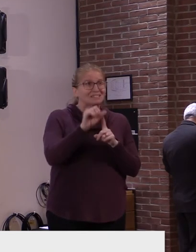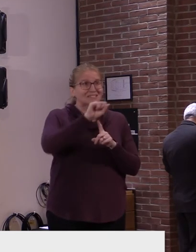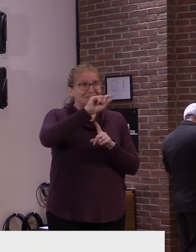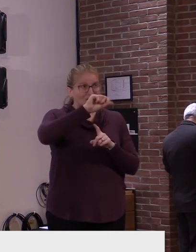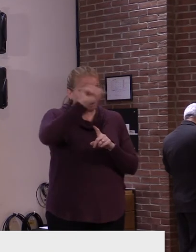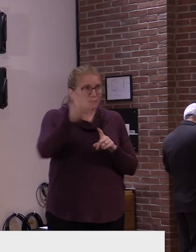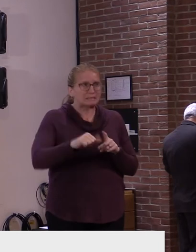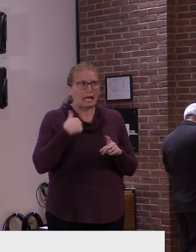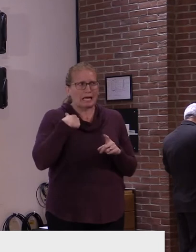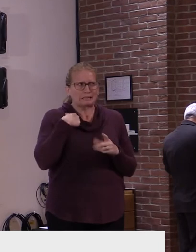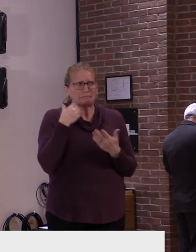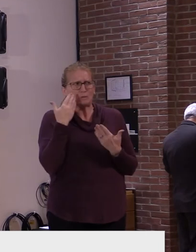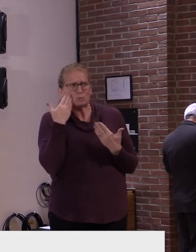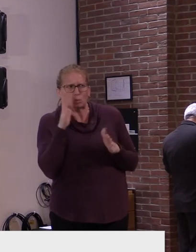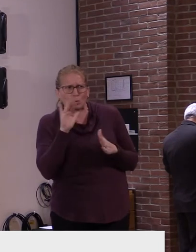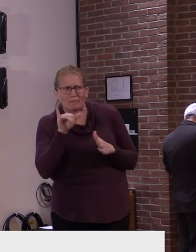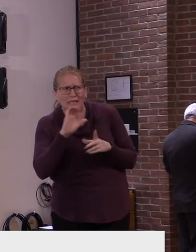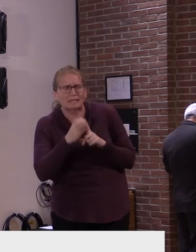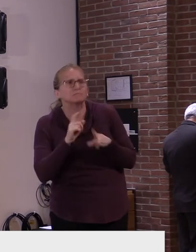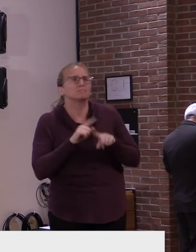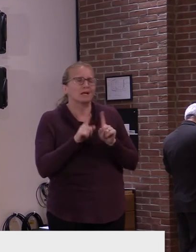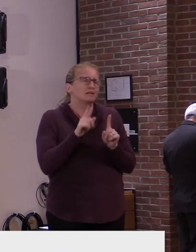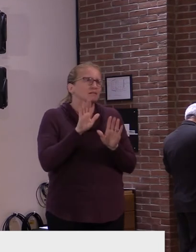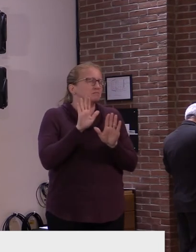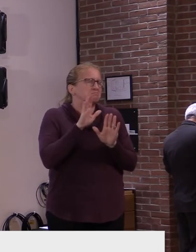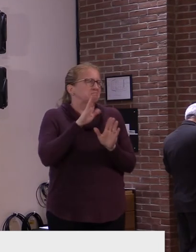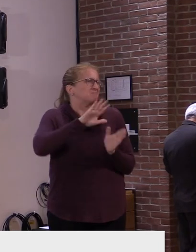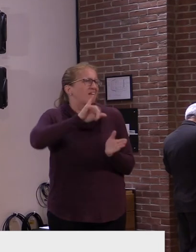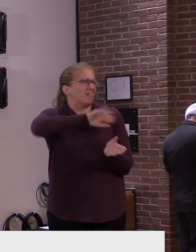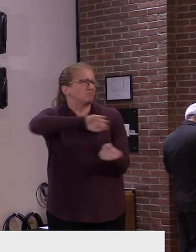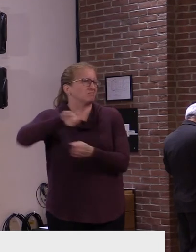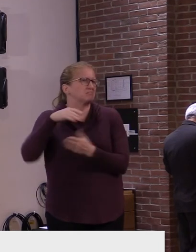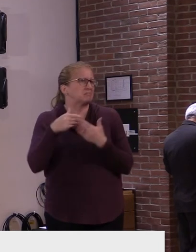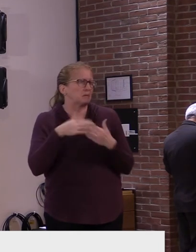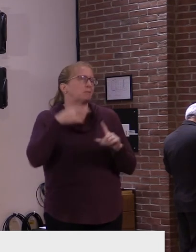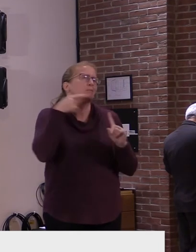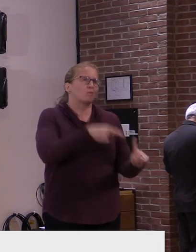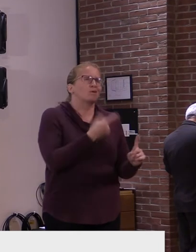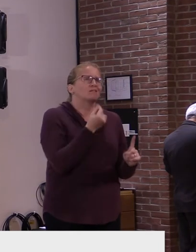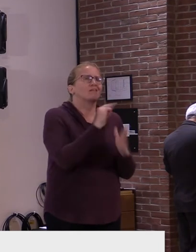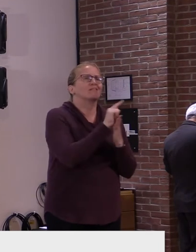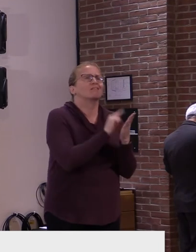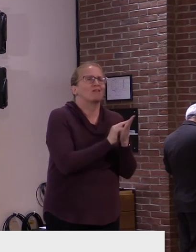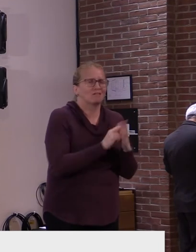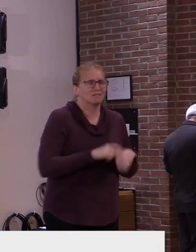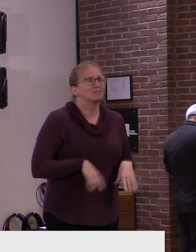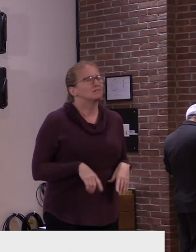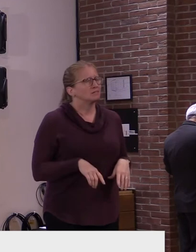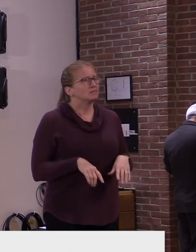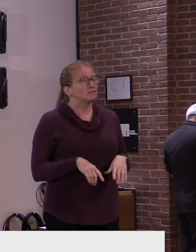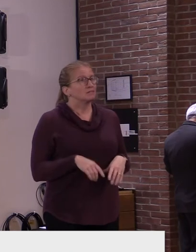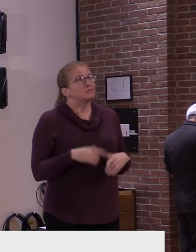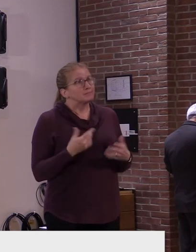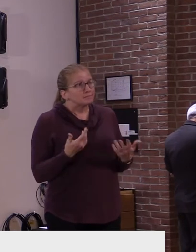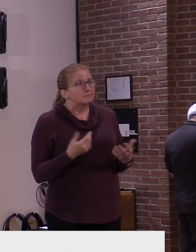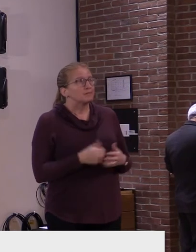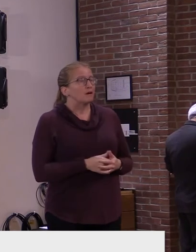that but just in general but but again some of these these cases that